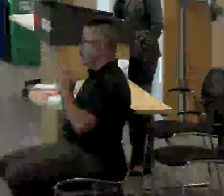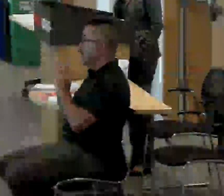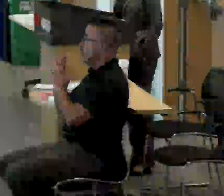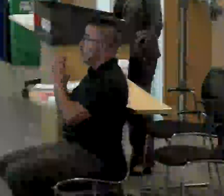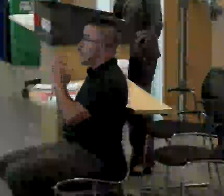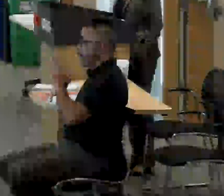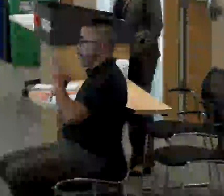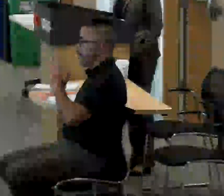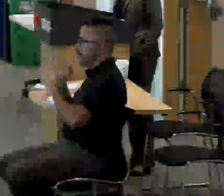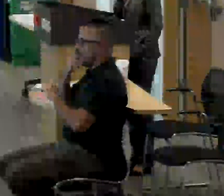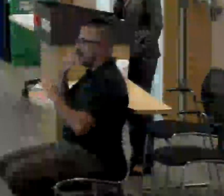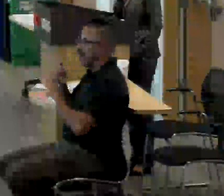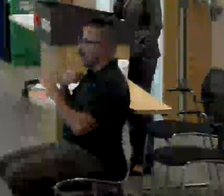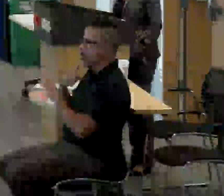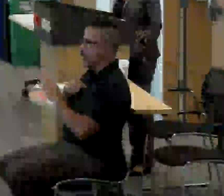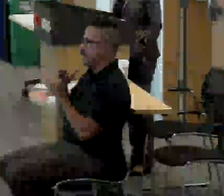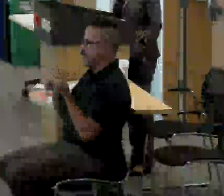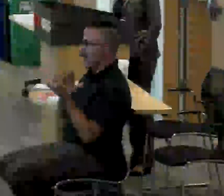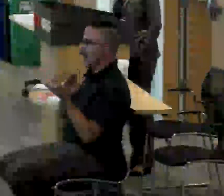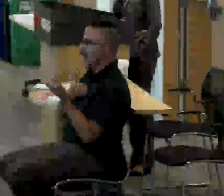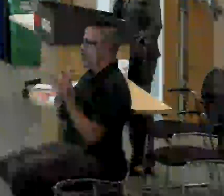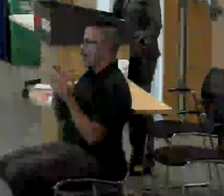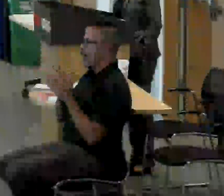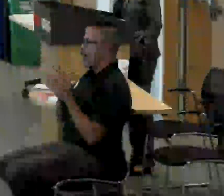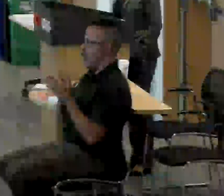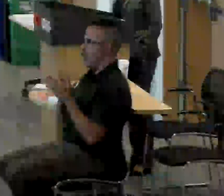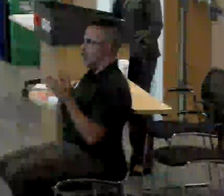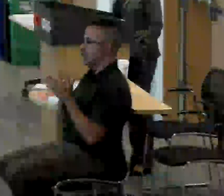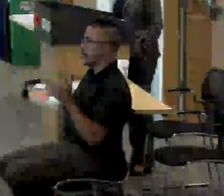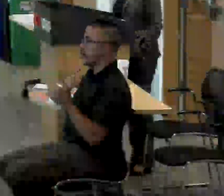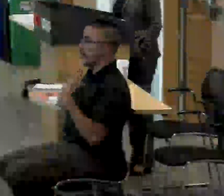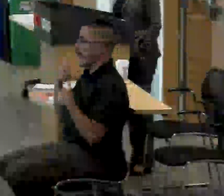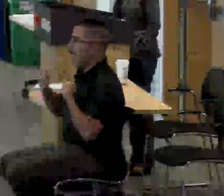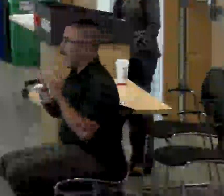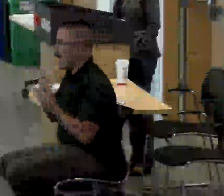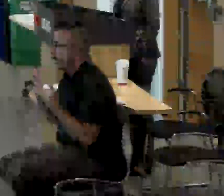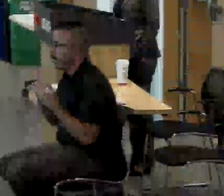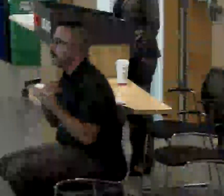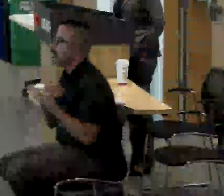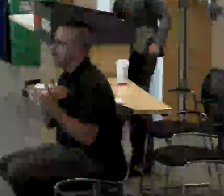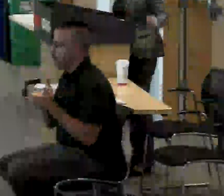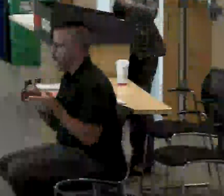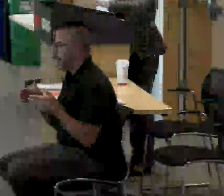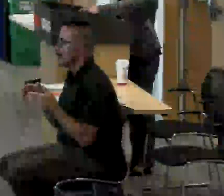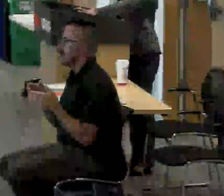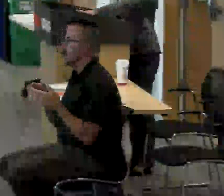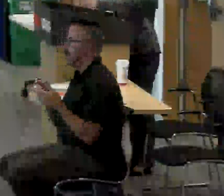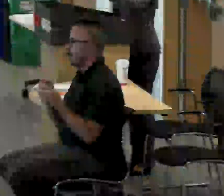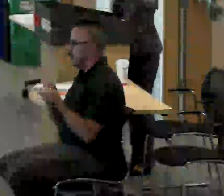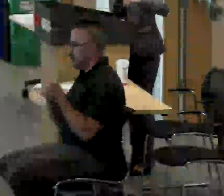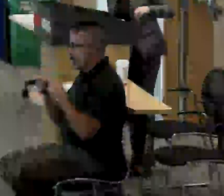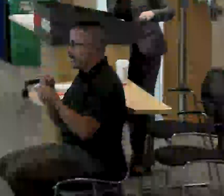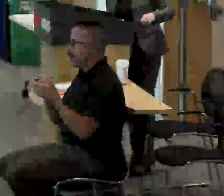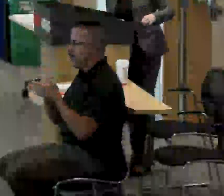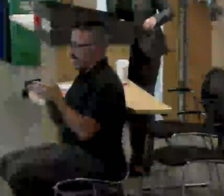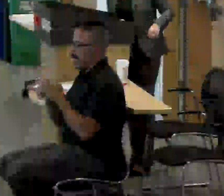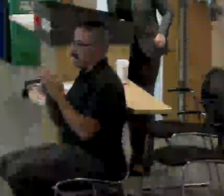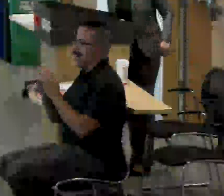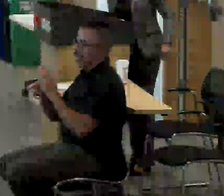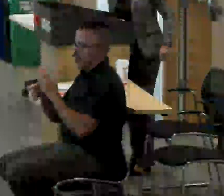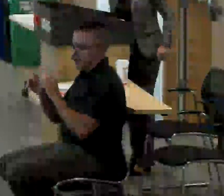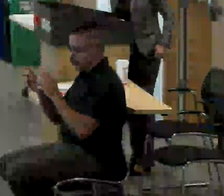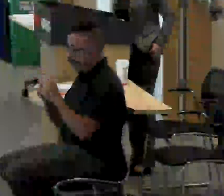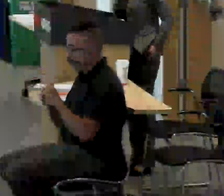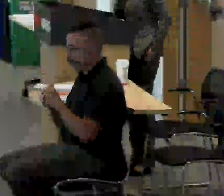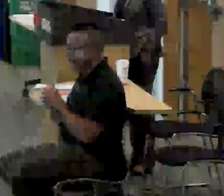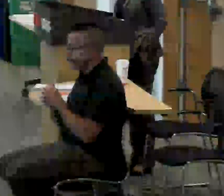So we have some legislation right now that will fix that. But that is coming on another slide as well.